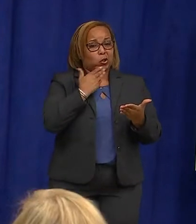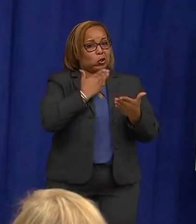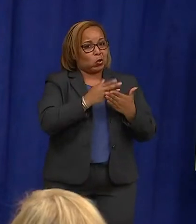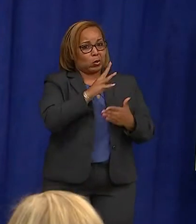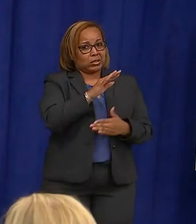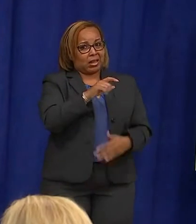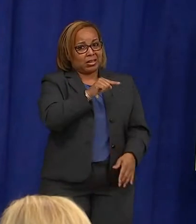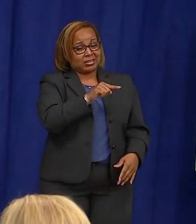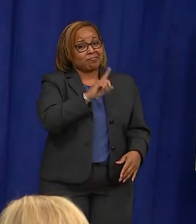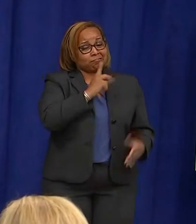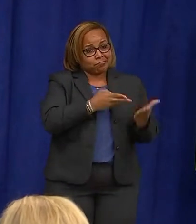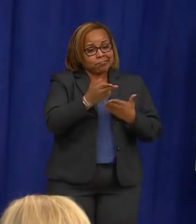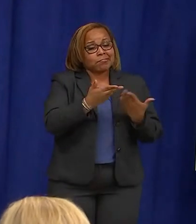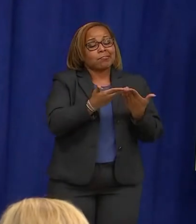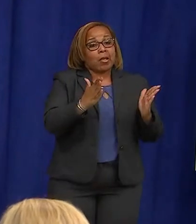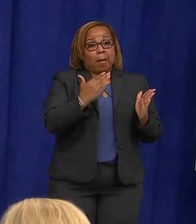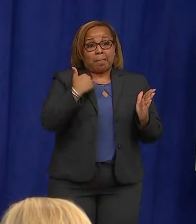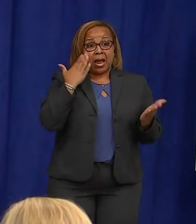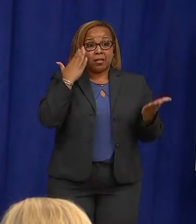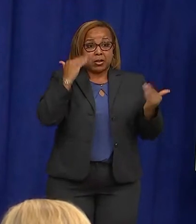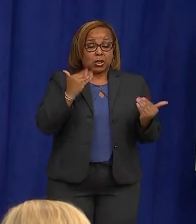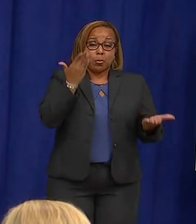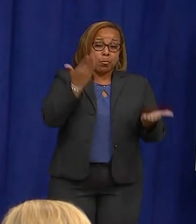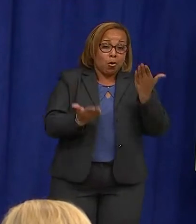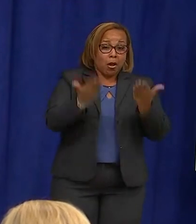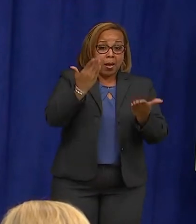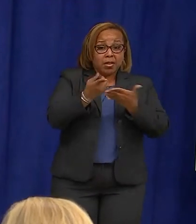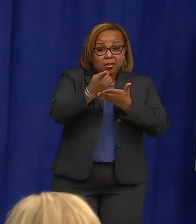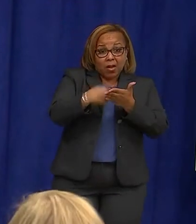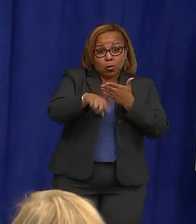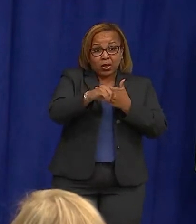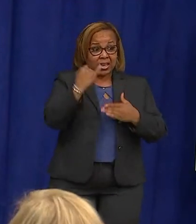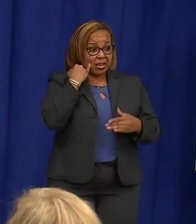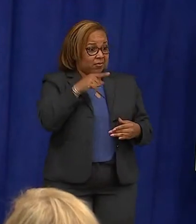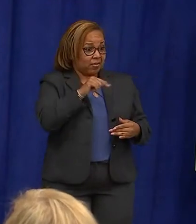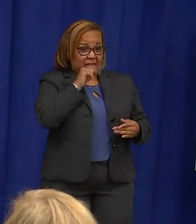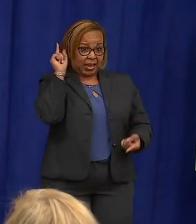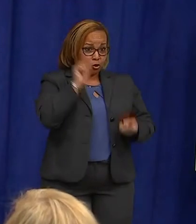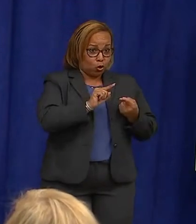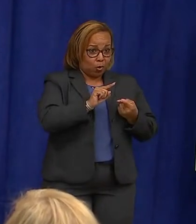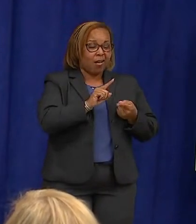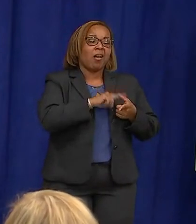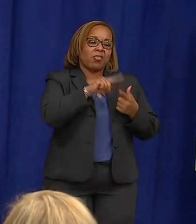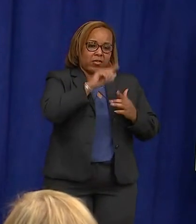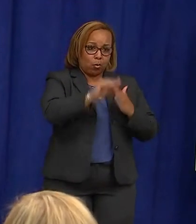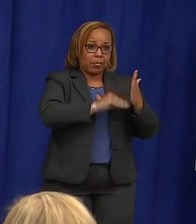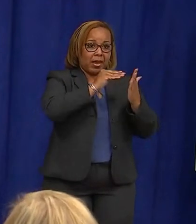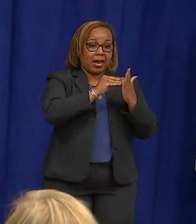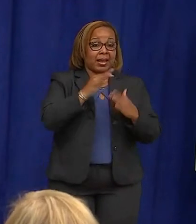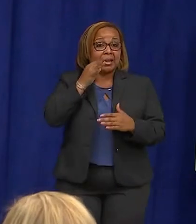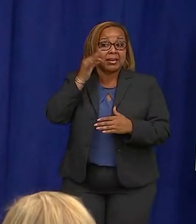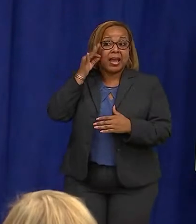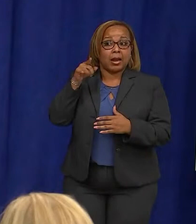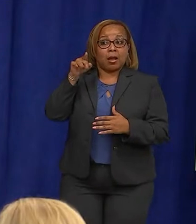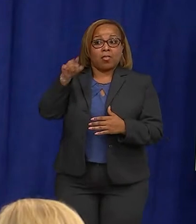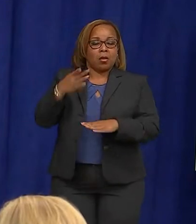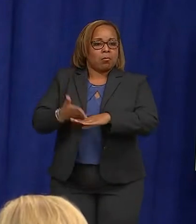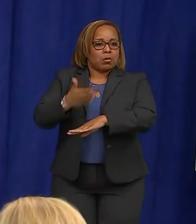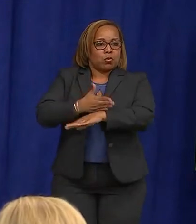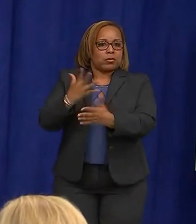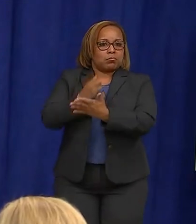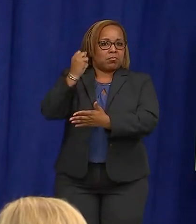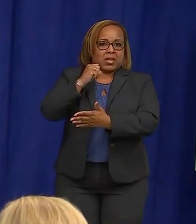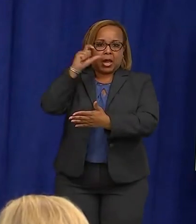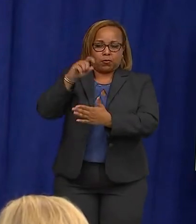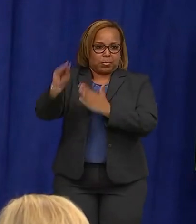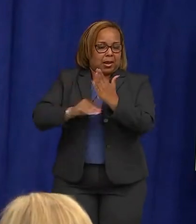in Wisconsin broadly, and my expectation is perhaps the following week, if they can't turn it around, they would need to be added. Indiana was able to make those improvements, did